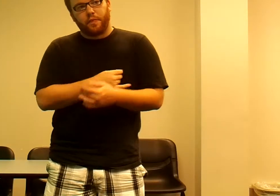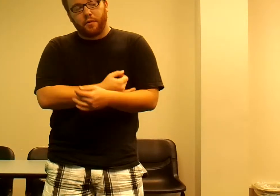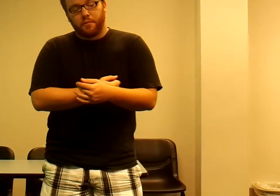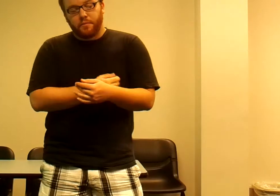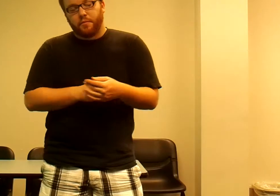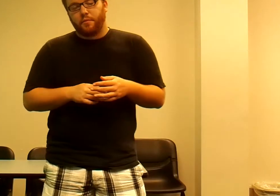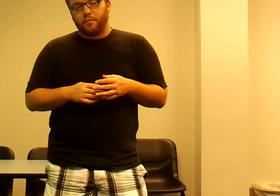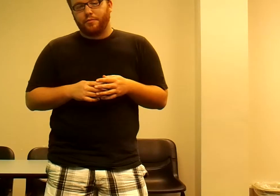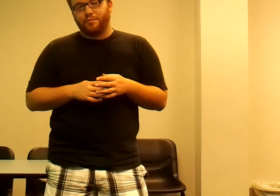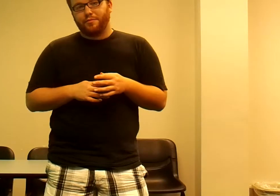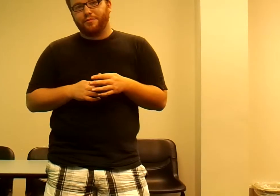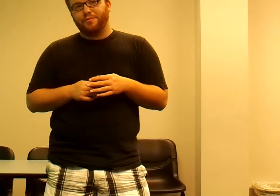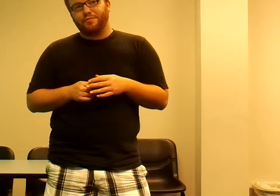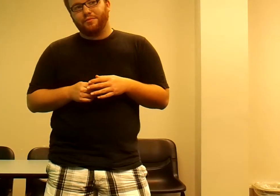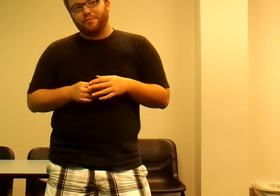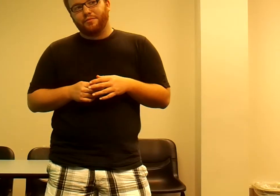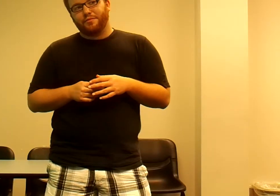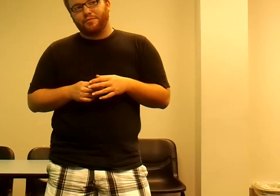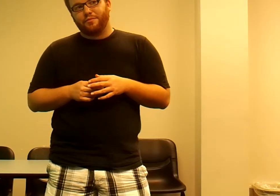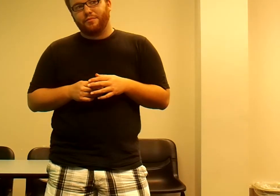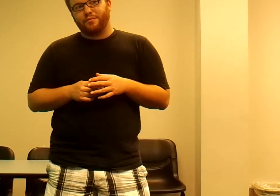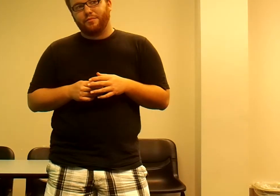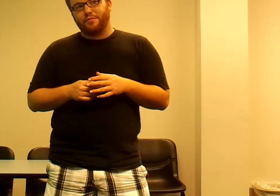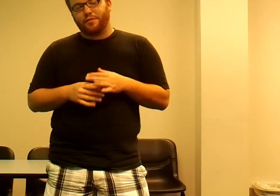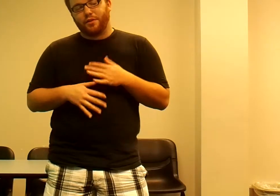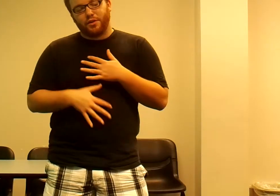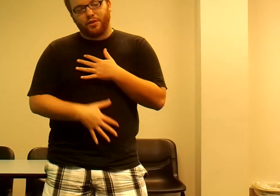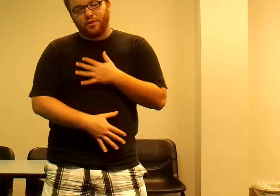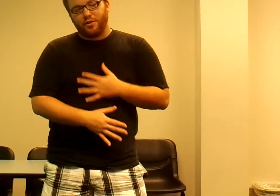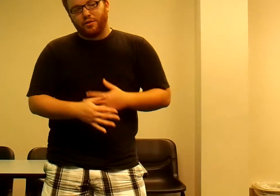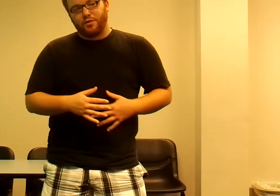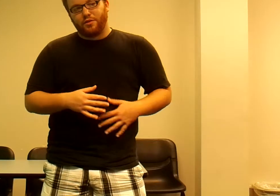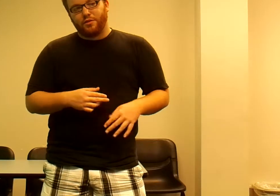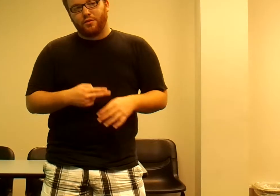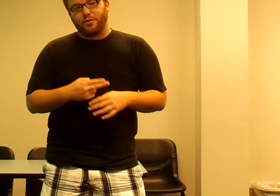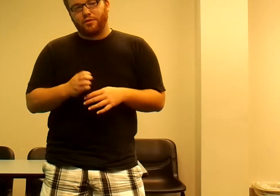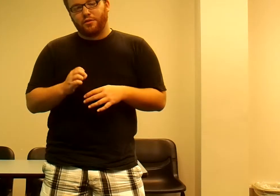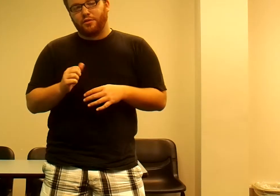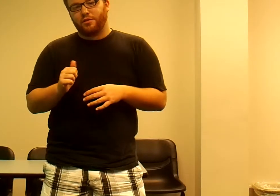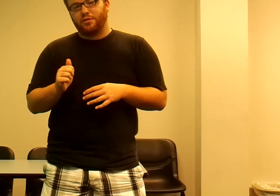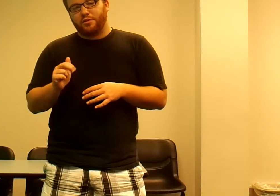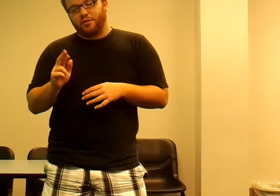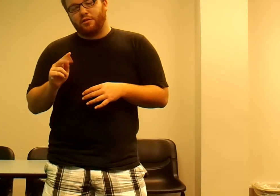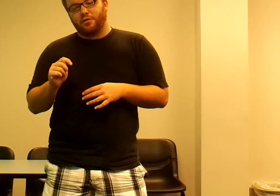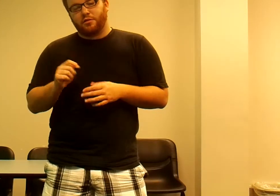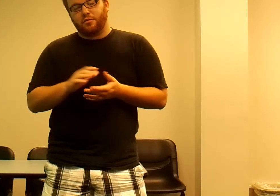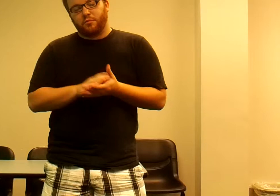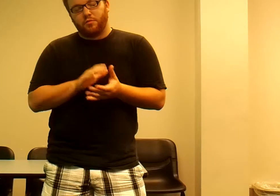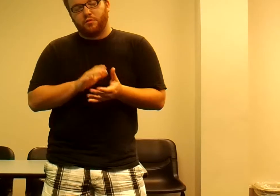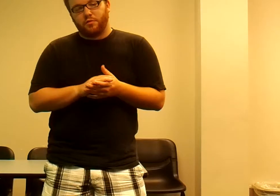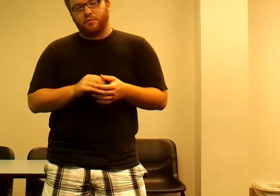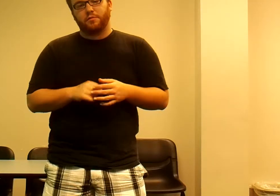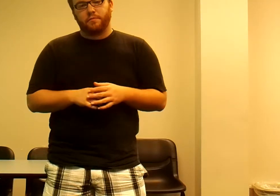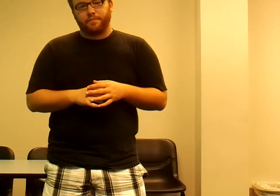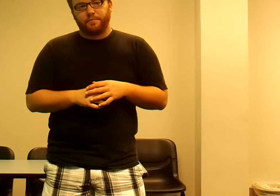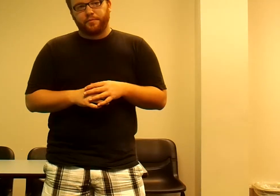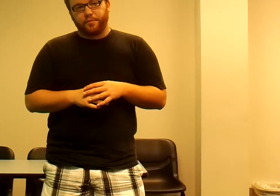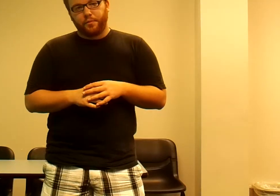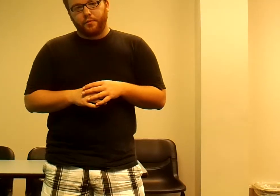we're working. Now, when we talked about the breath rate, we showed how when you're